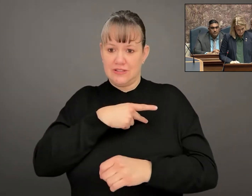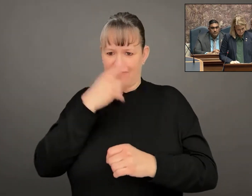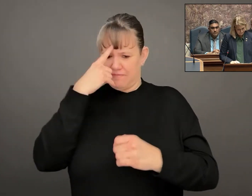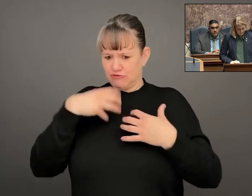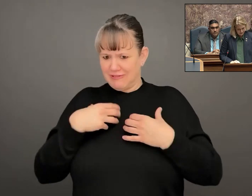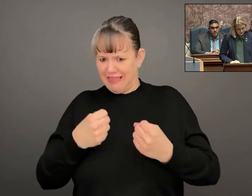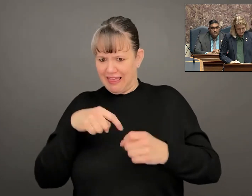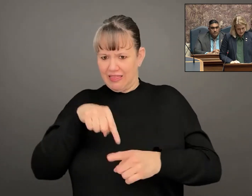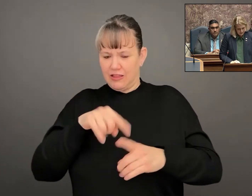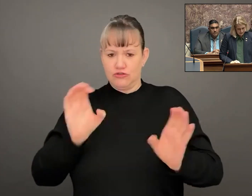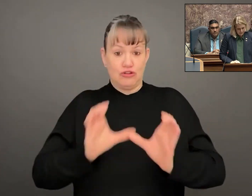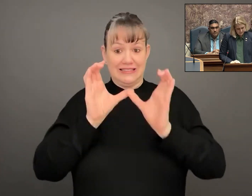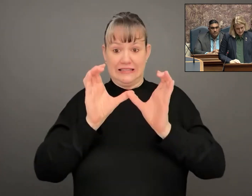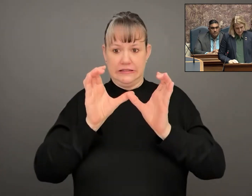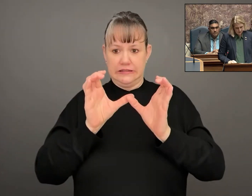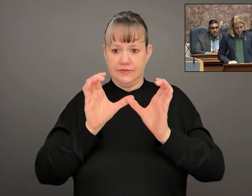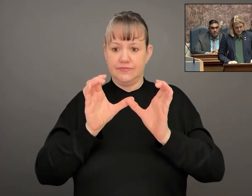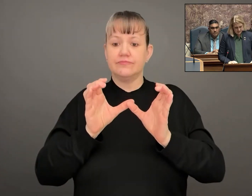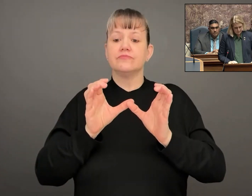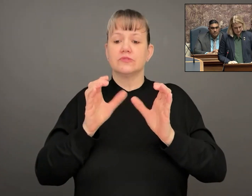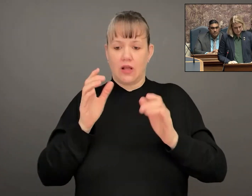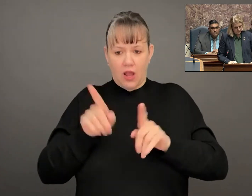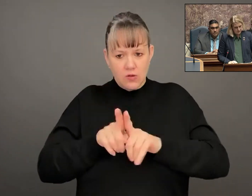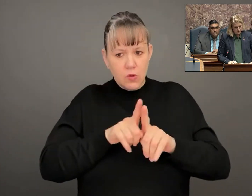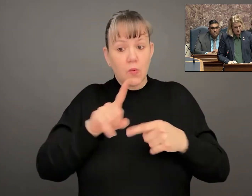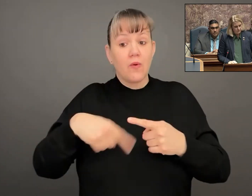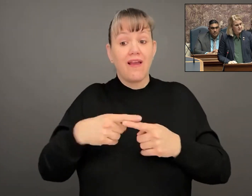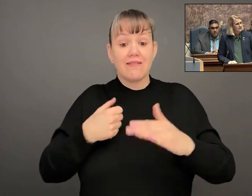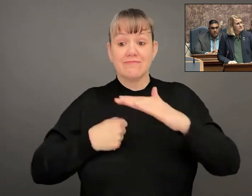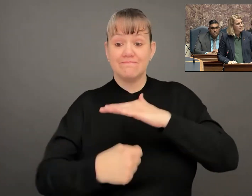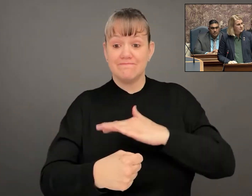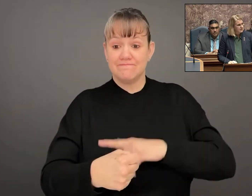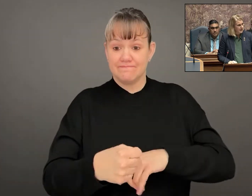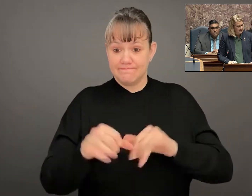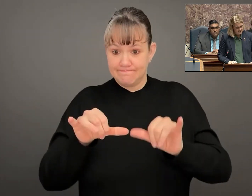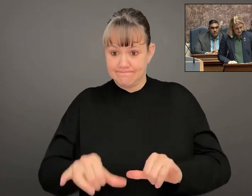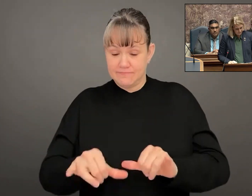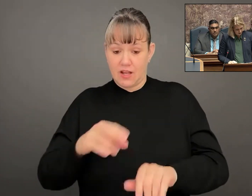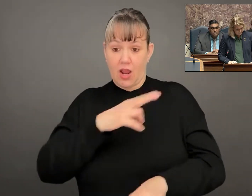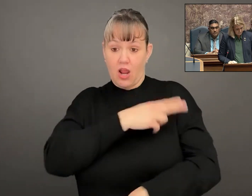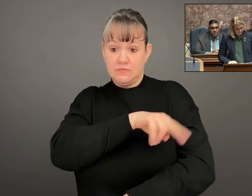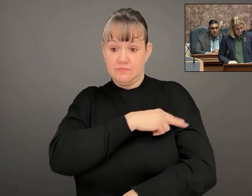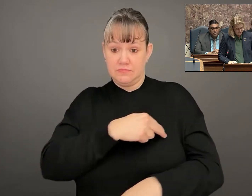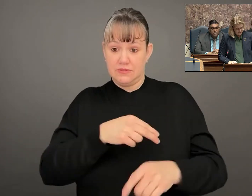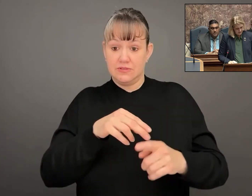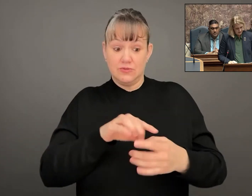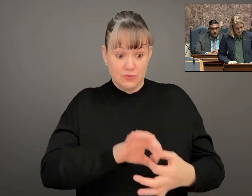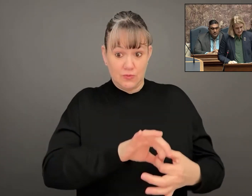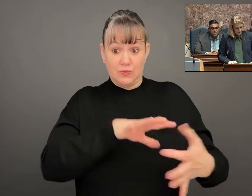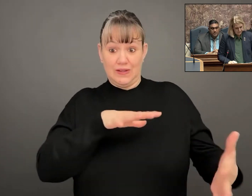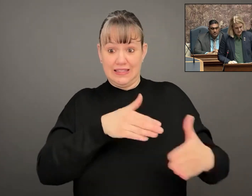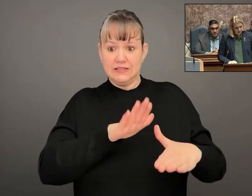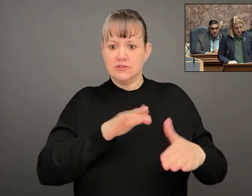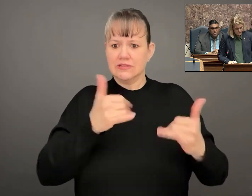Act. The amendments proposed in this bill will reduce the risk of suicide and self-harm. These amendments are also